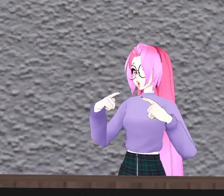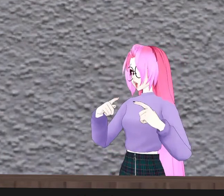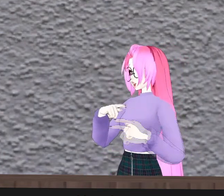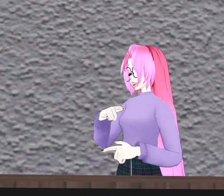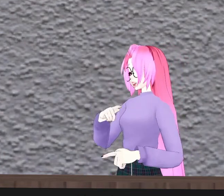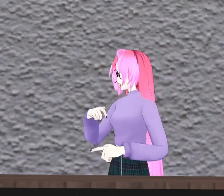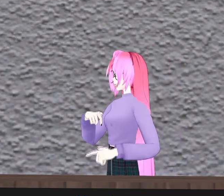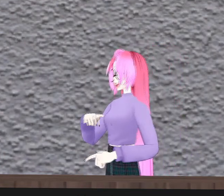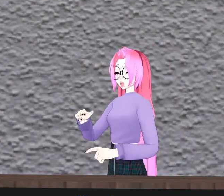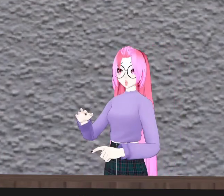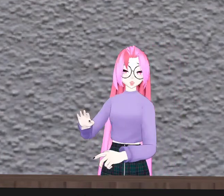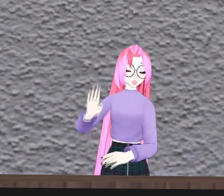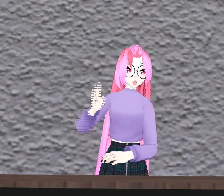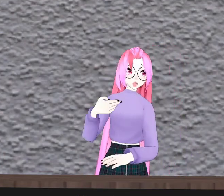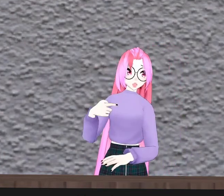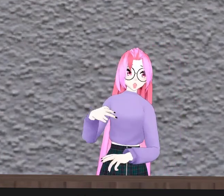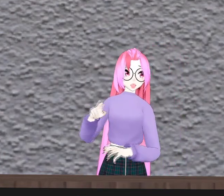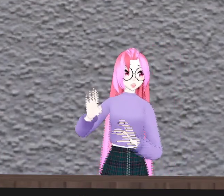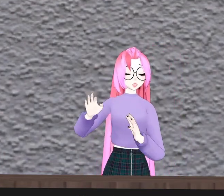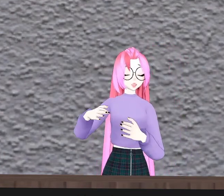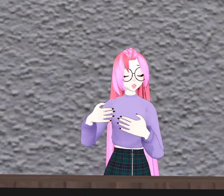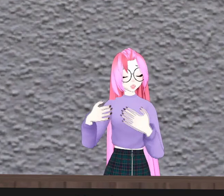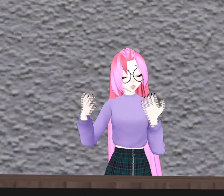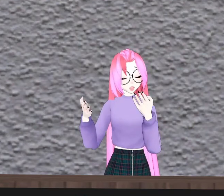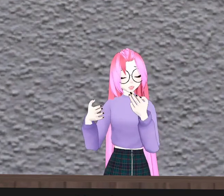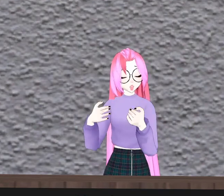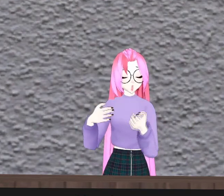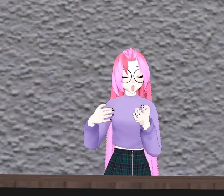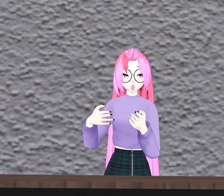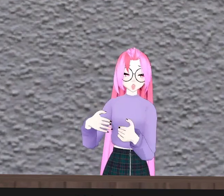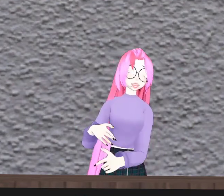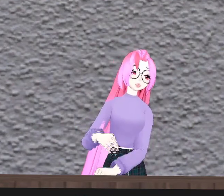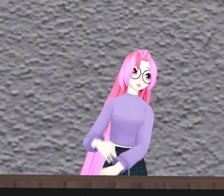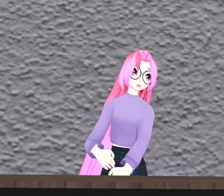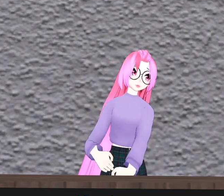on camera. Bruh. Okay, what figure? What?